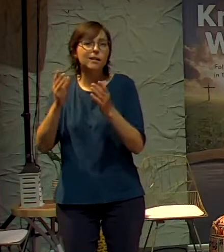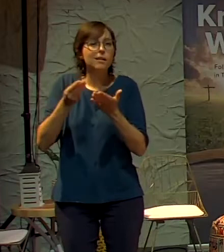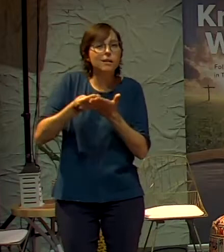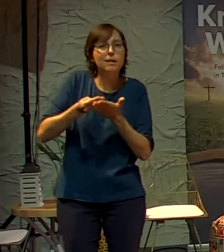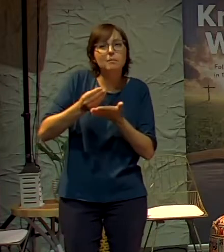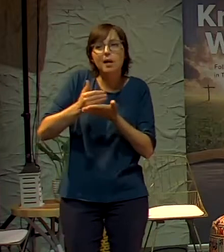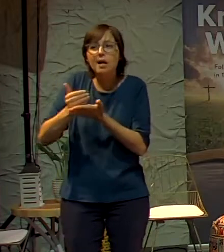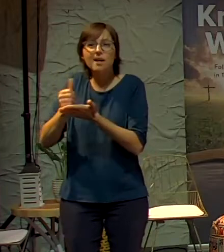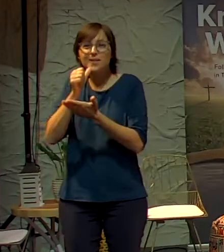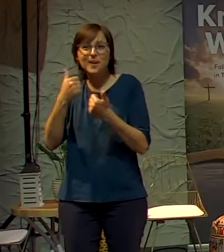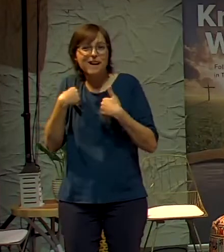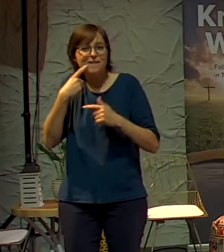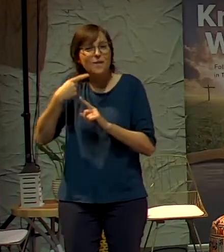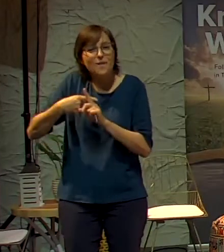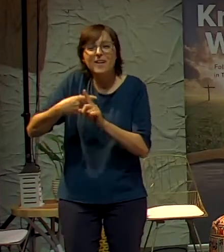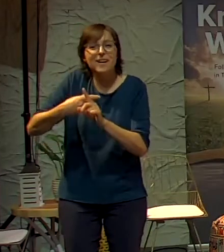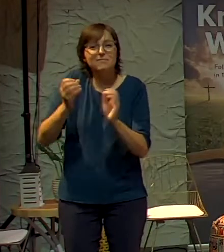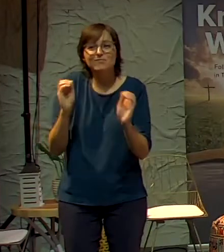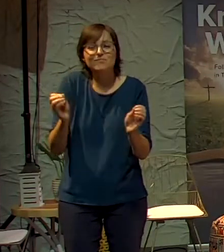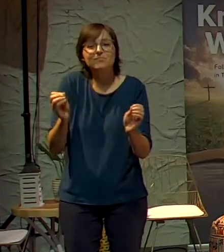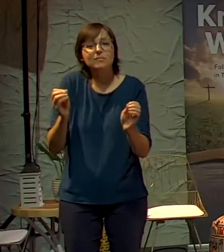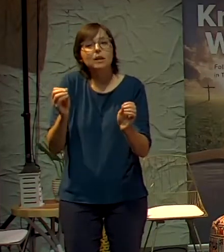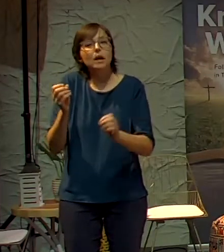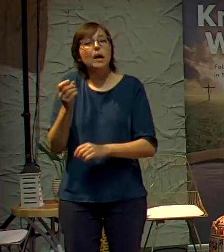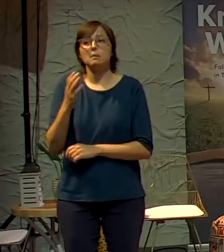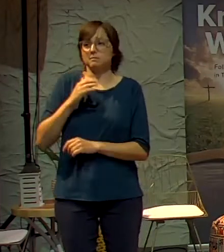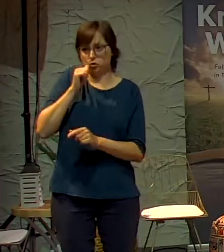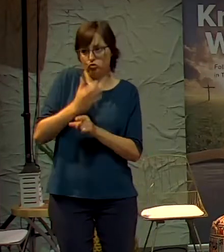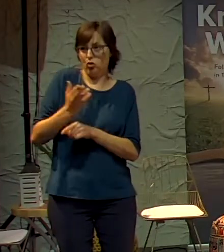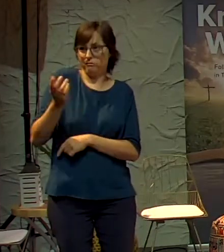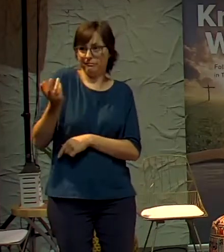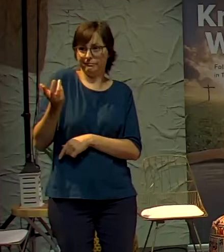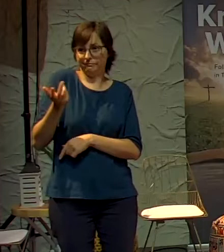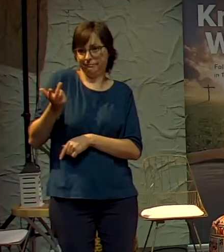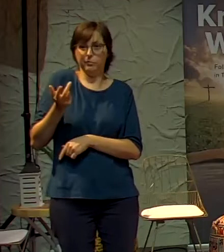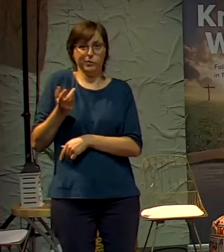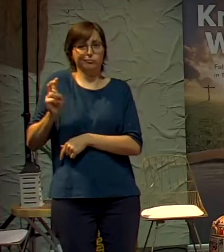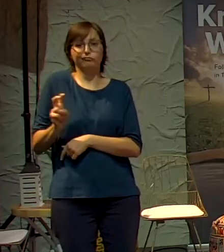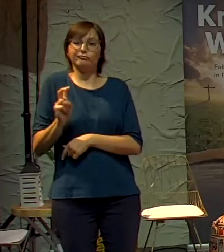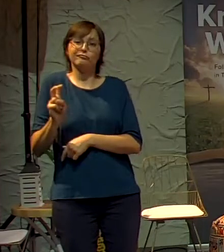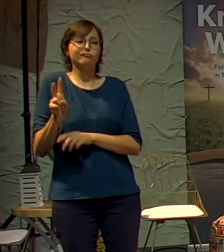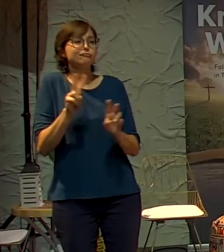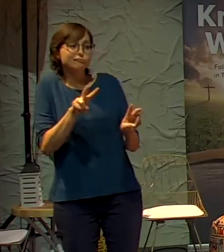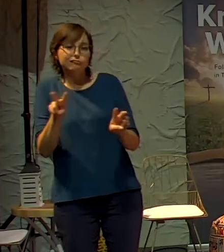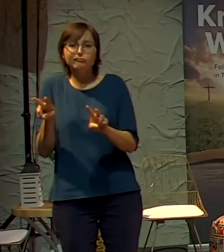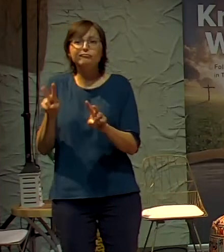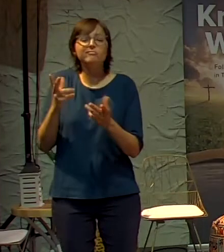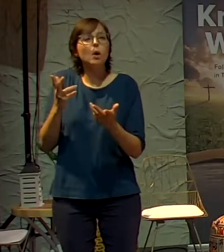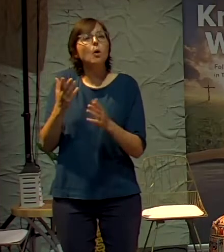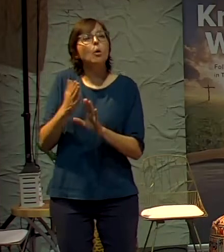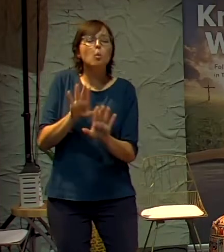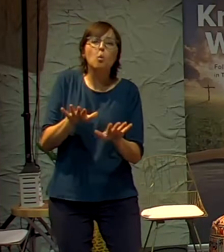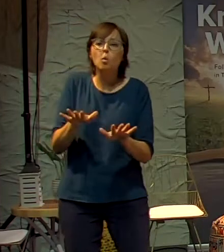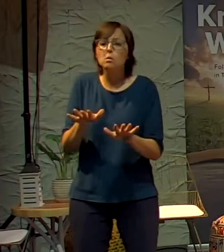actually rent anything. And we were on a tour with our daughter here. And we were, you know, before that, we're like, well, we